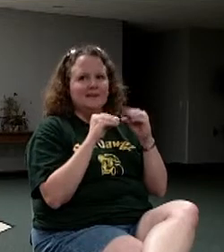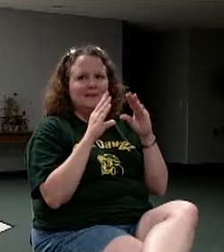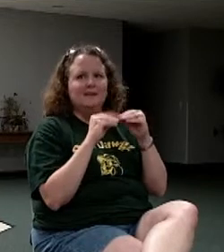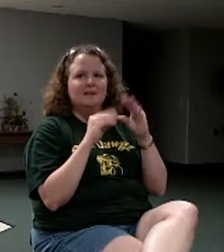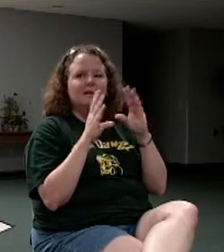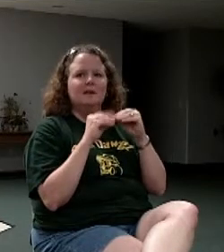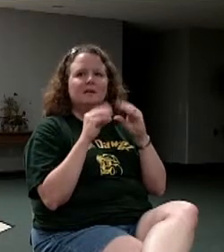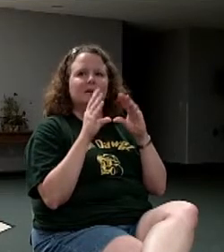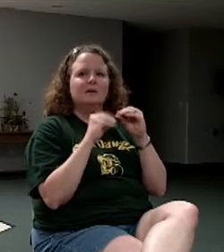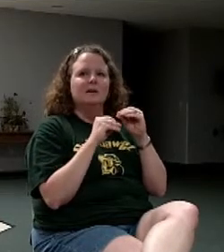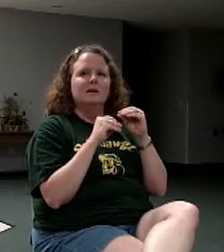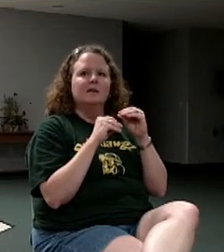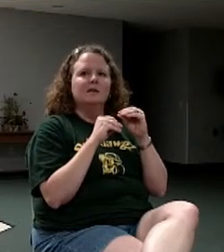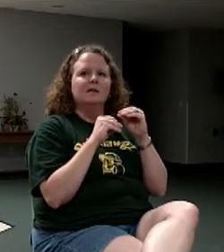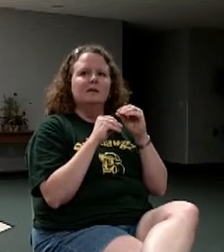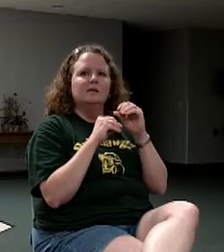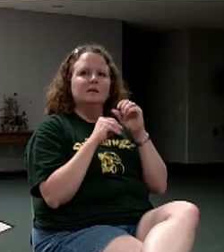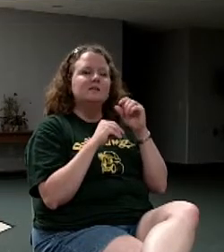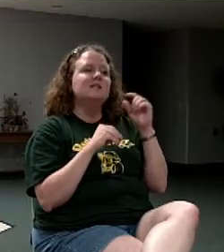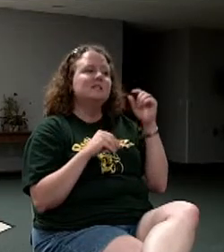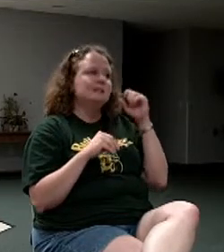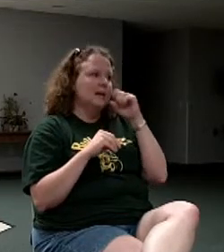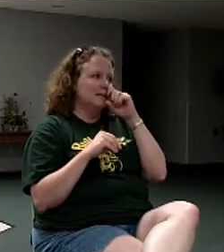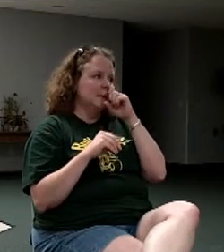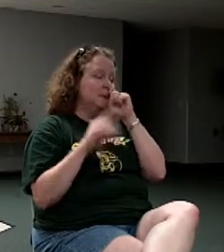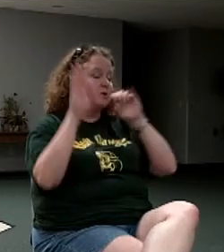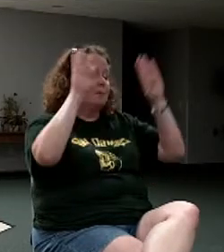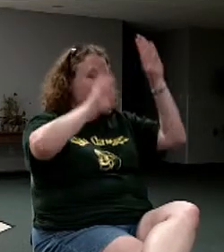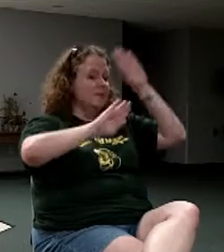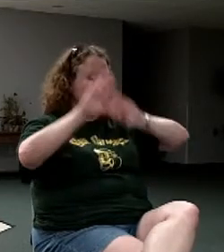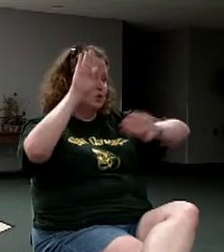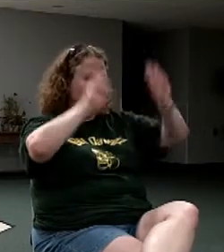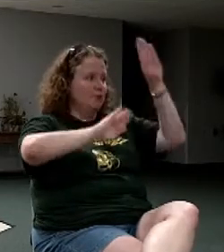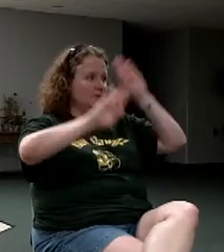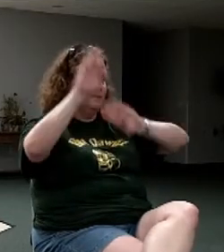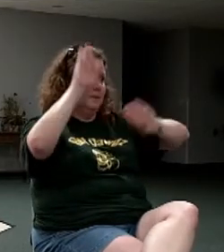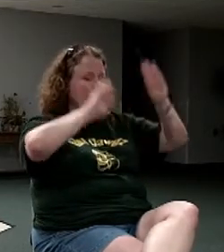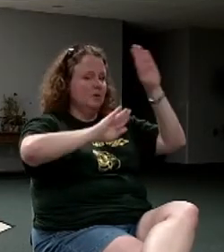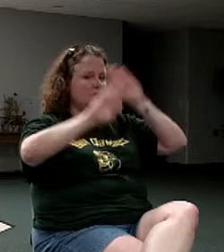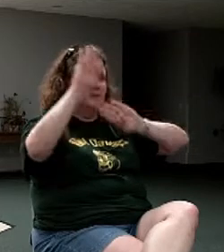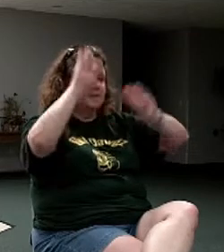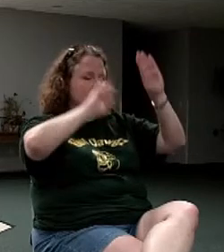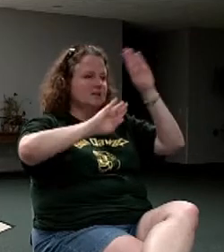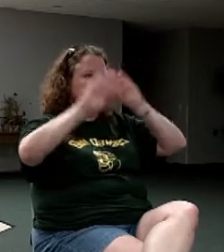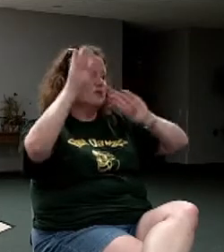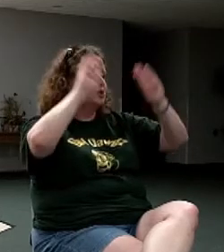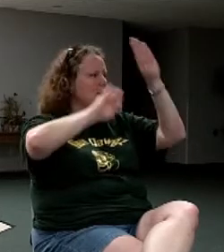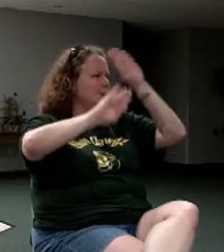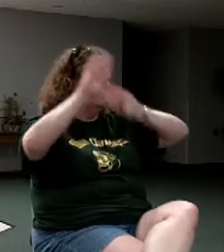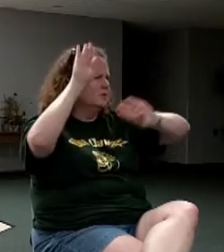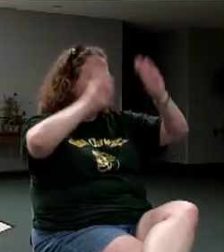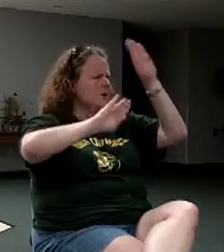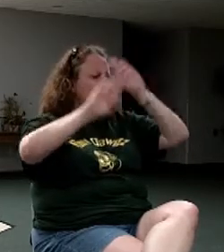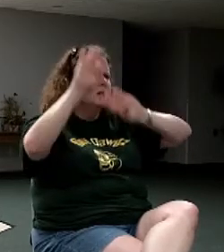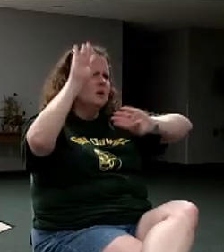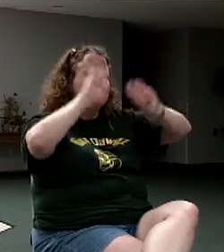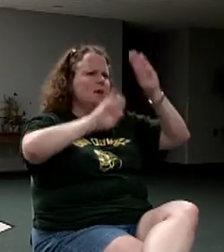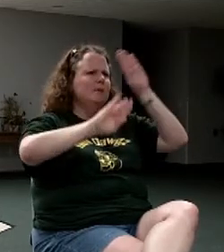we- Trouble? To discuss. Discussing, Trouble. yeah. This is trouble, and then we'll go to Trouble. discuss. This is trouble. To discuss.